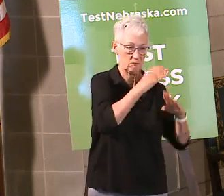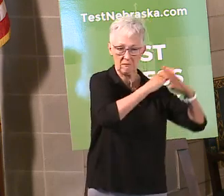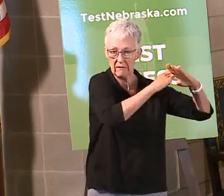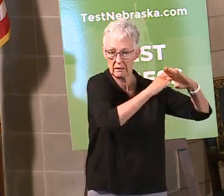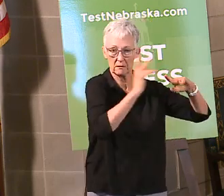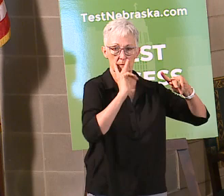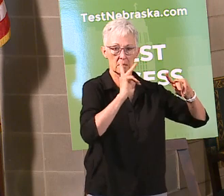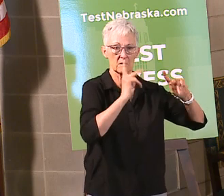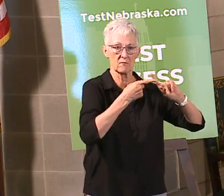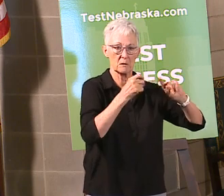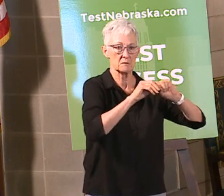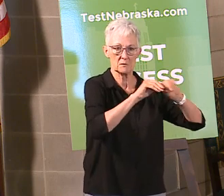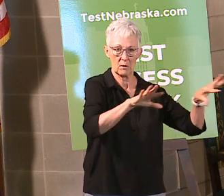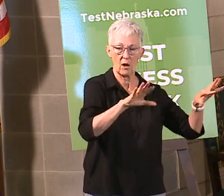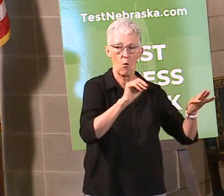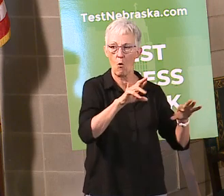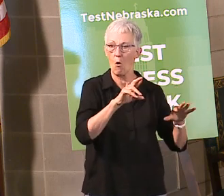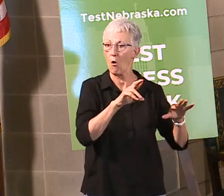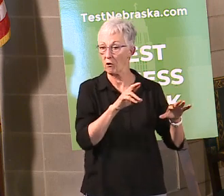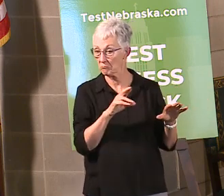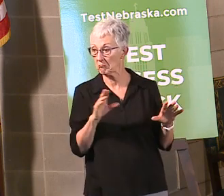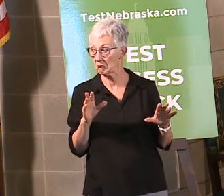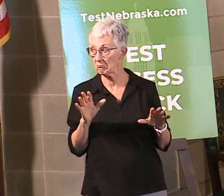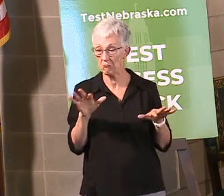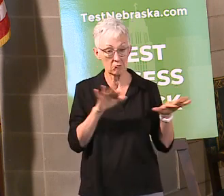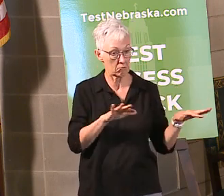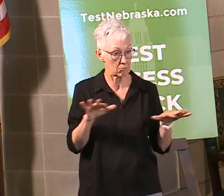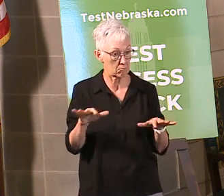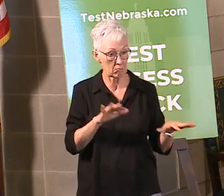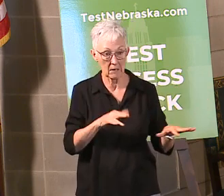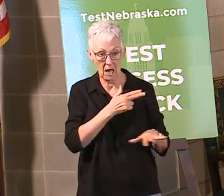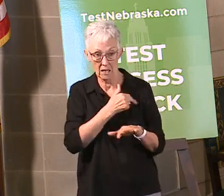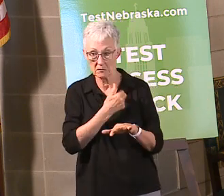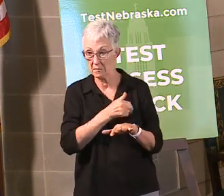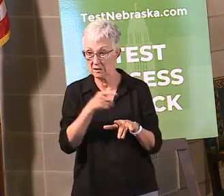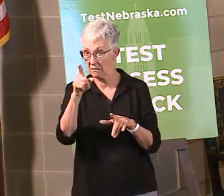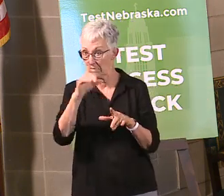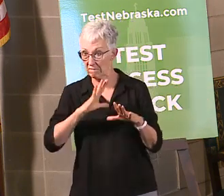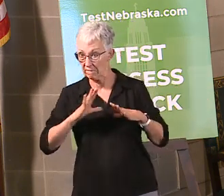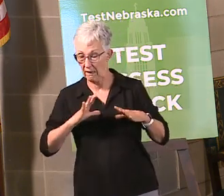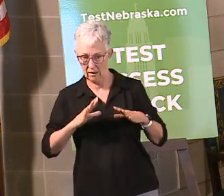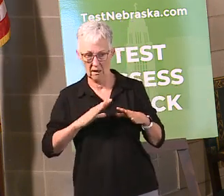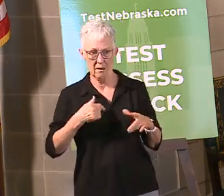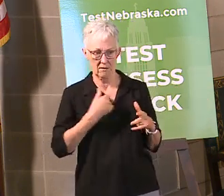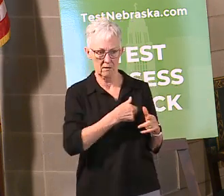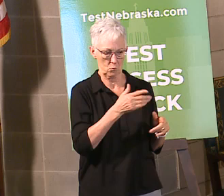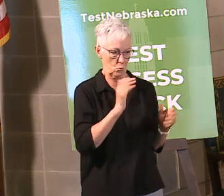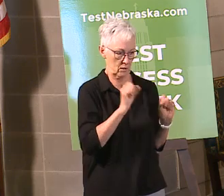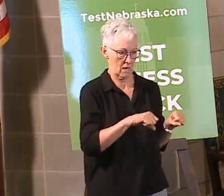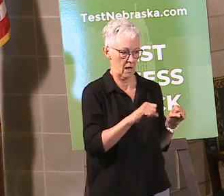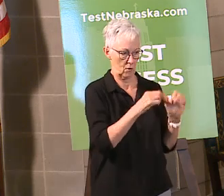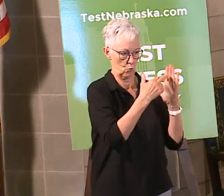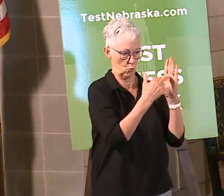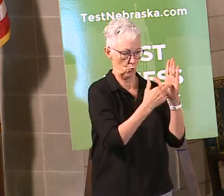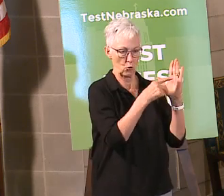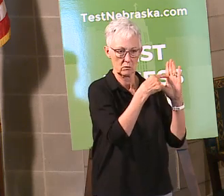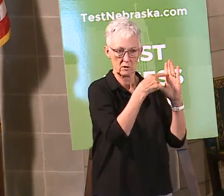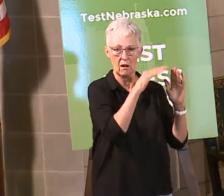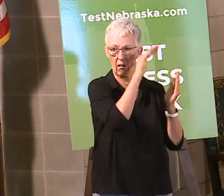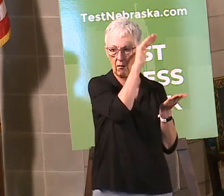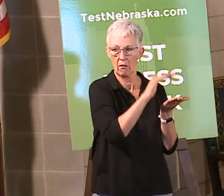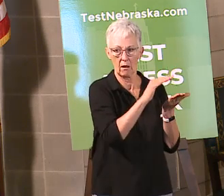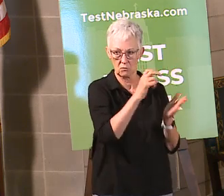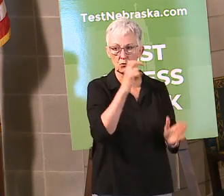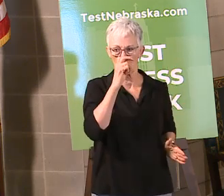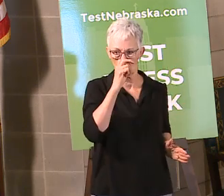in certain regions to see if that may become a hot spot, in which case then we have to manage the healthcare system there a little bit differently, like we did in